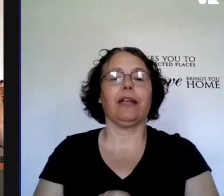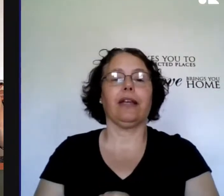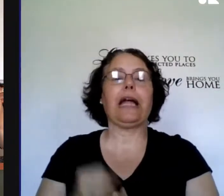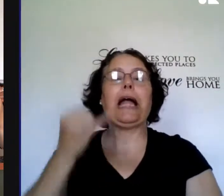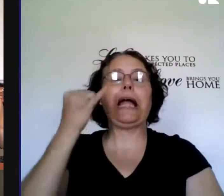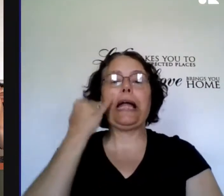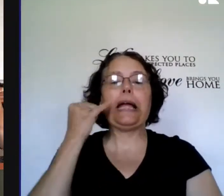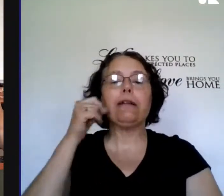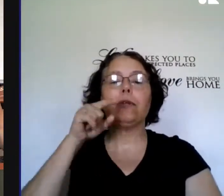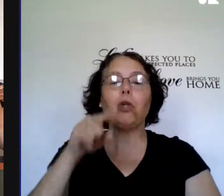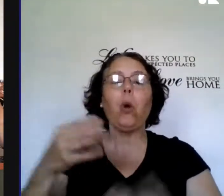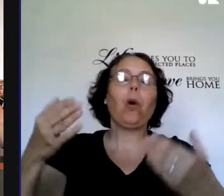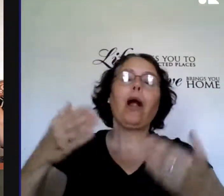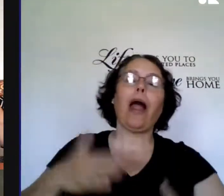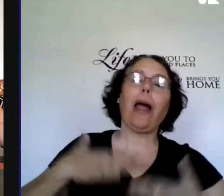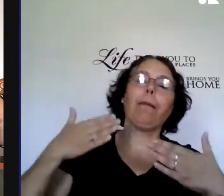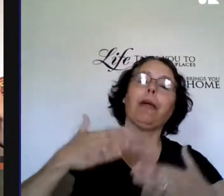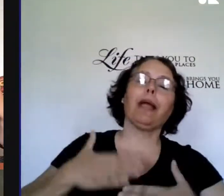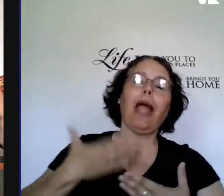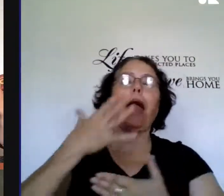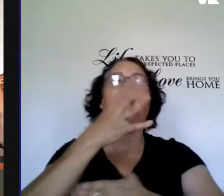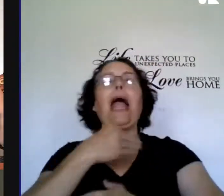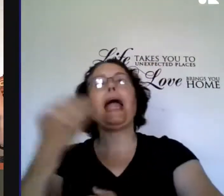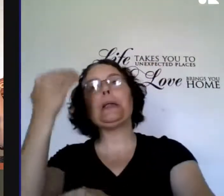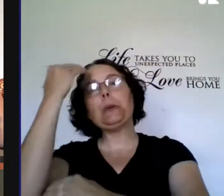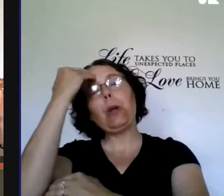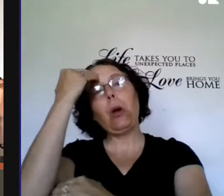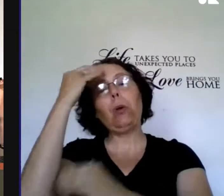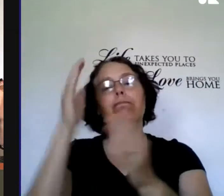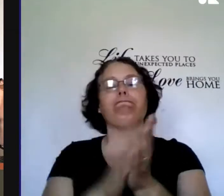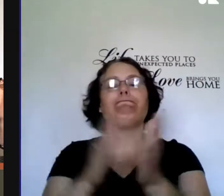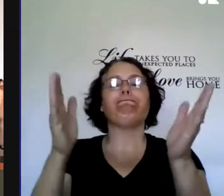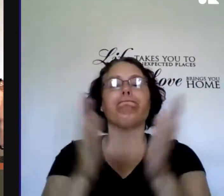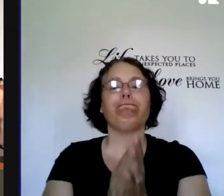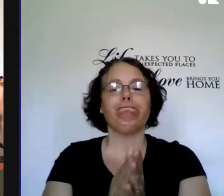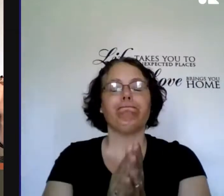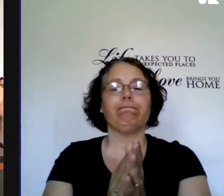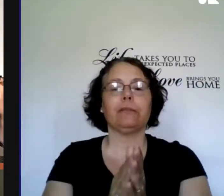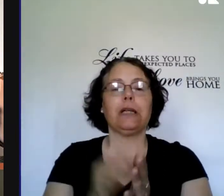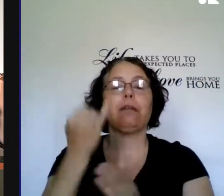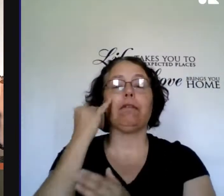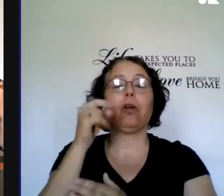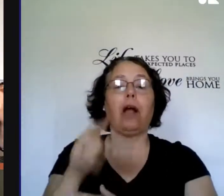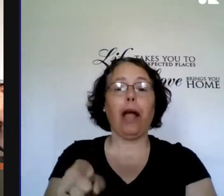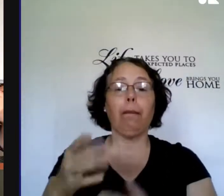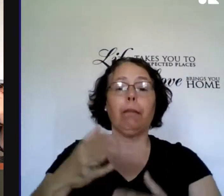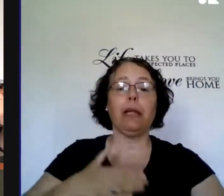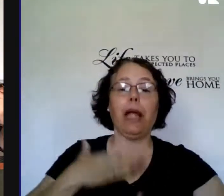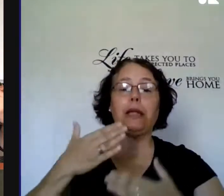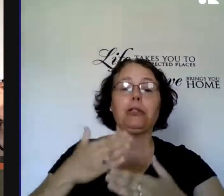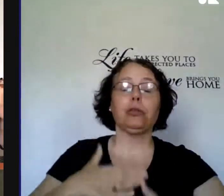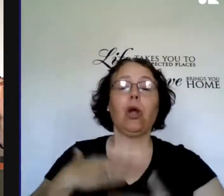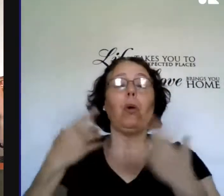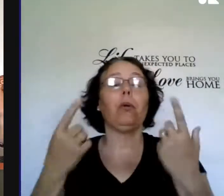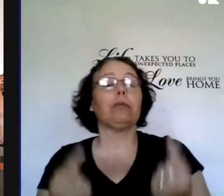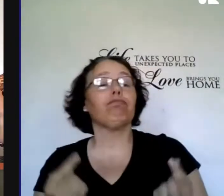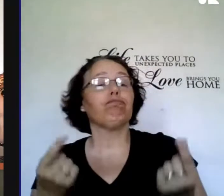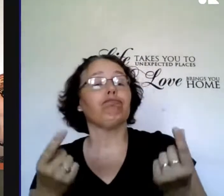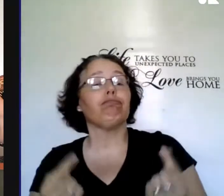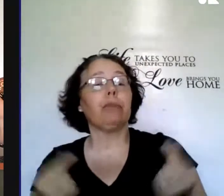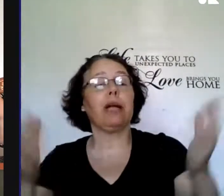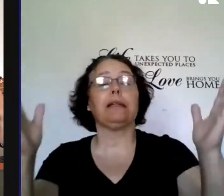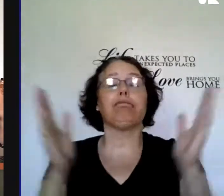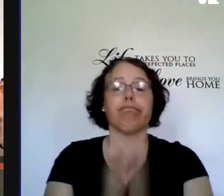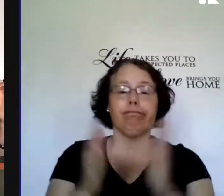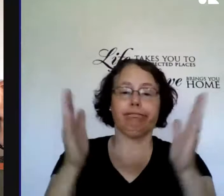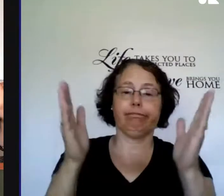If you're happy and you know it, clap your hands. If you're happy and you know it, clap